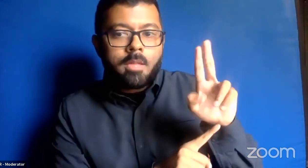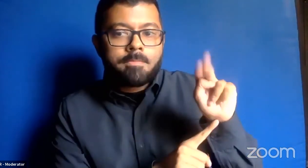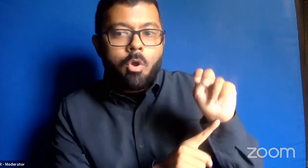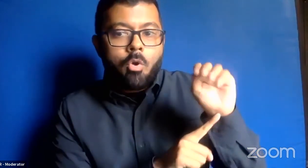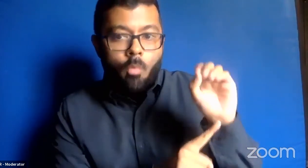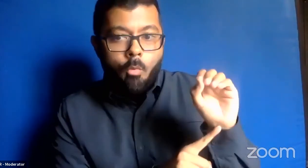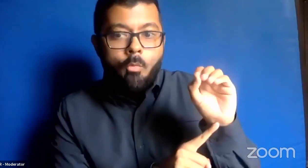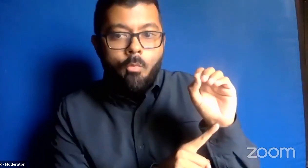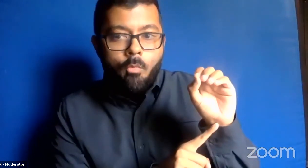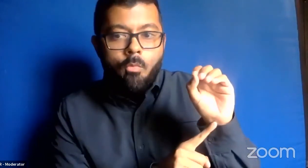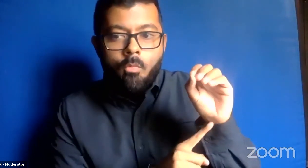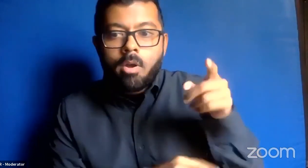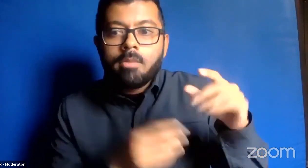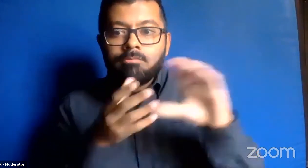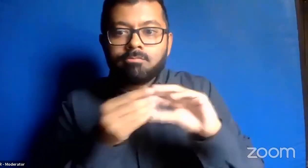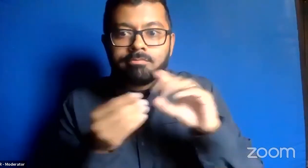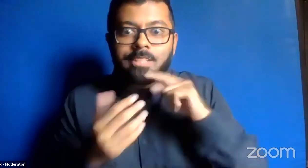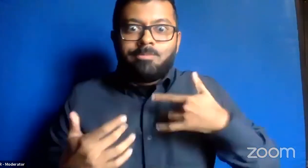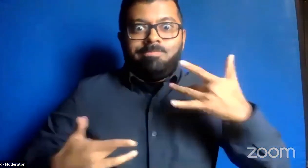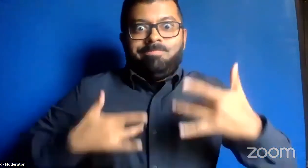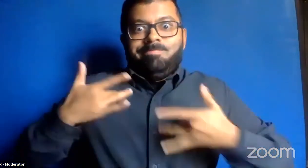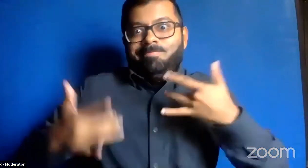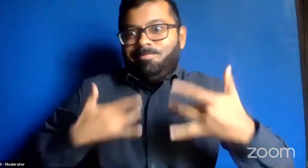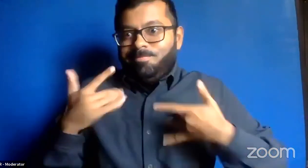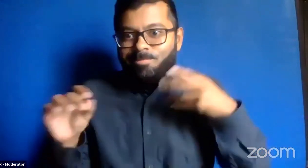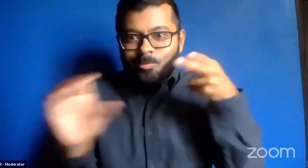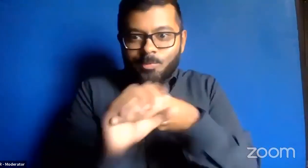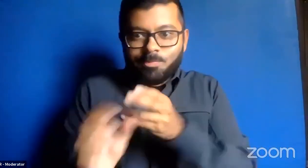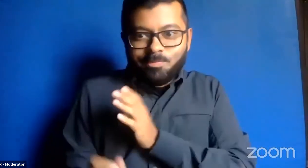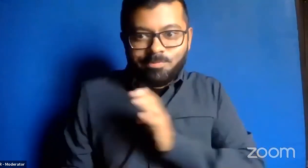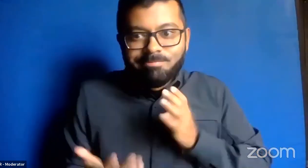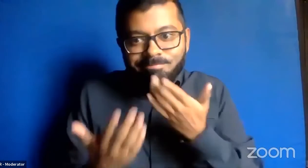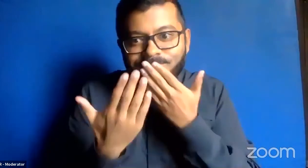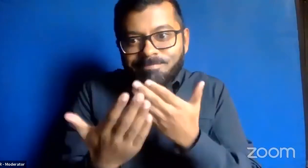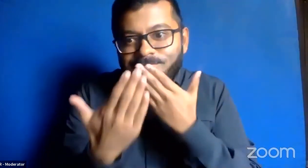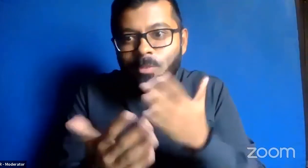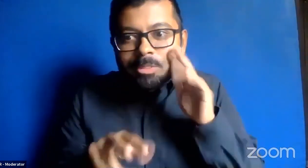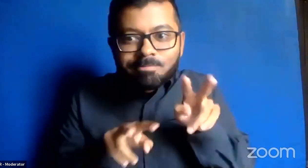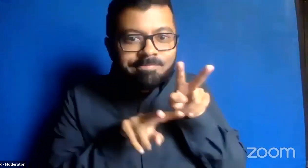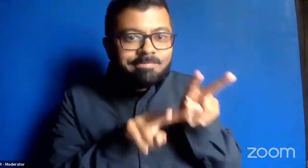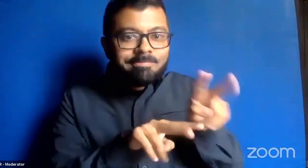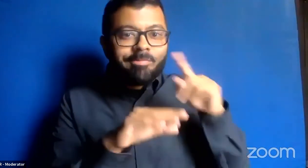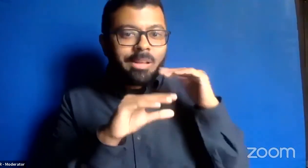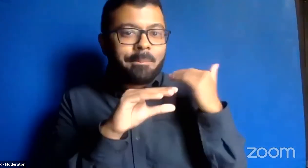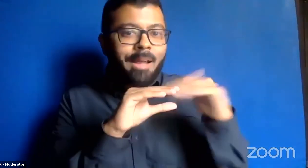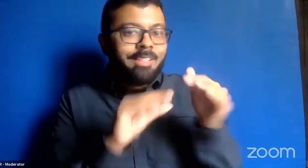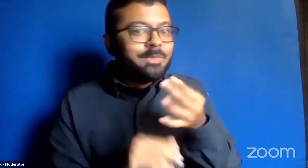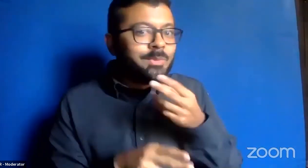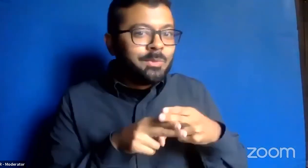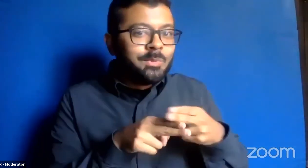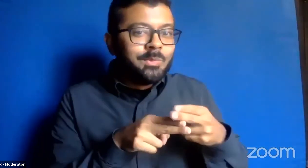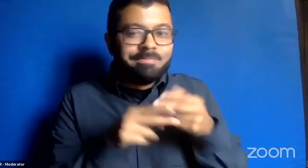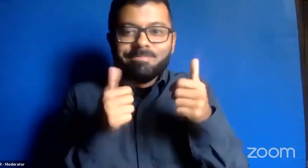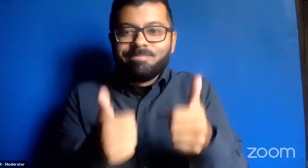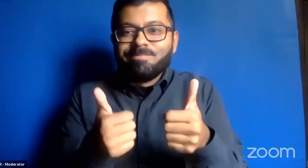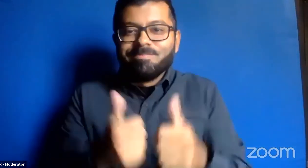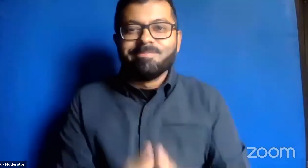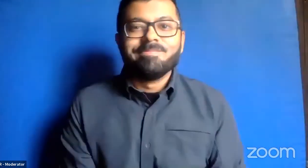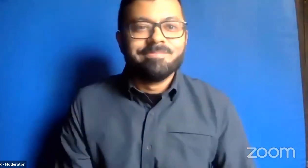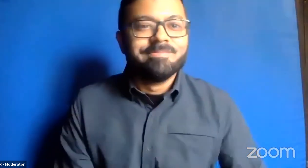is Nicole Bruno. And Nicole is very excited to be joining the board and looking forward to receiving